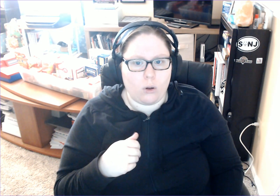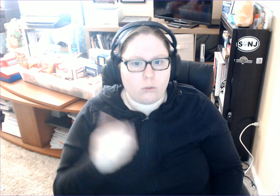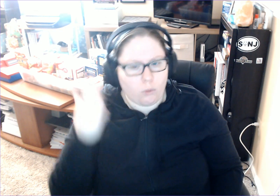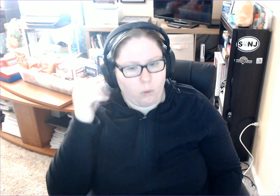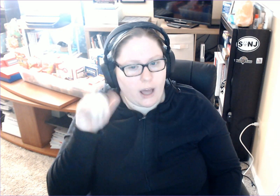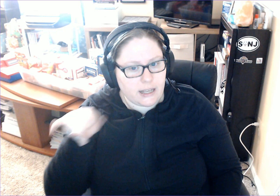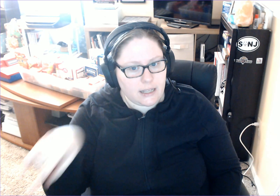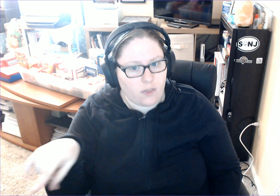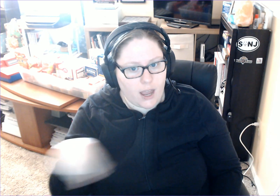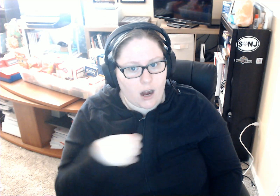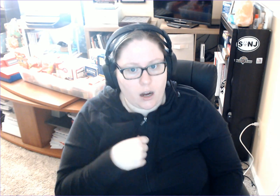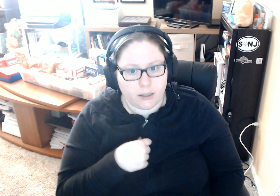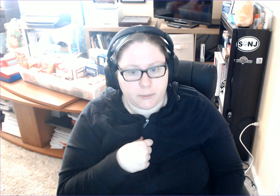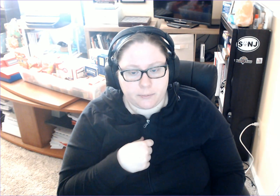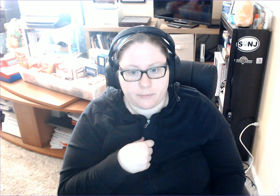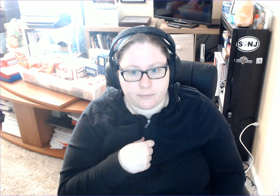Why is it there?